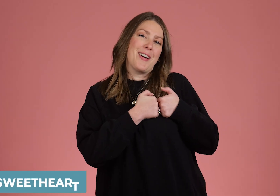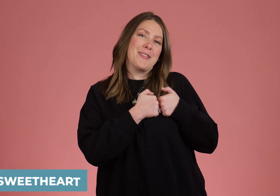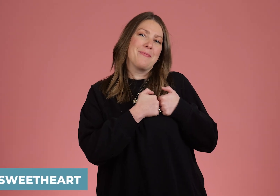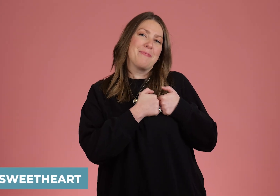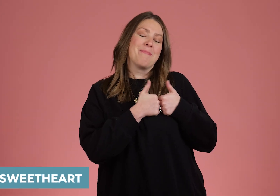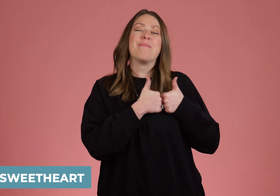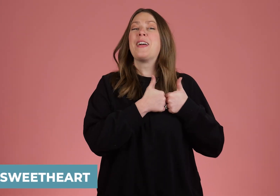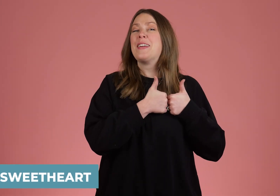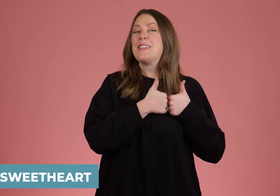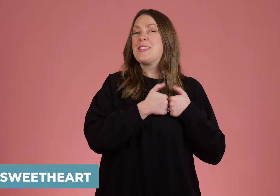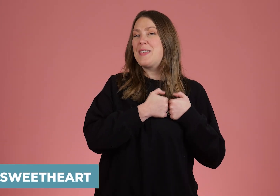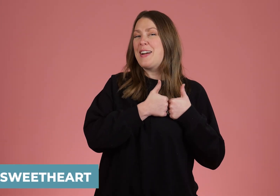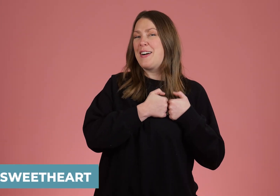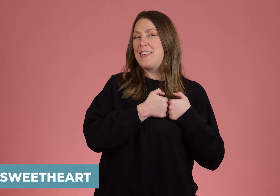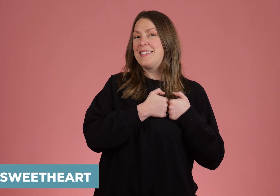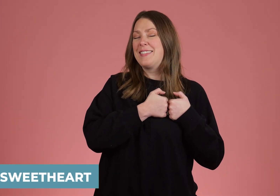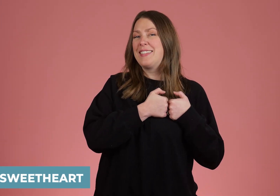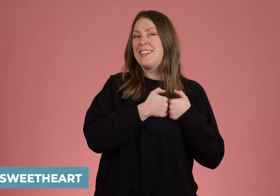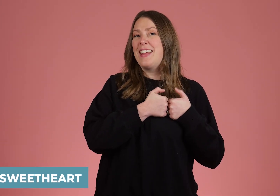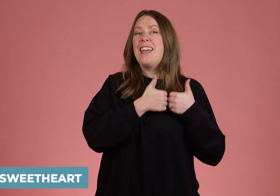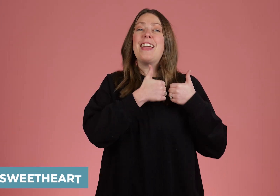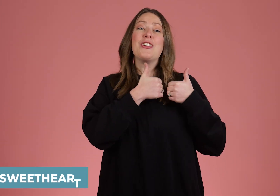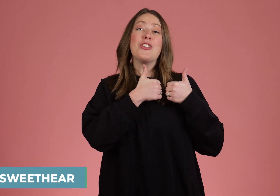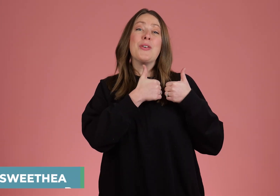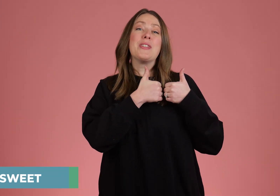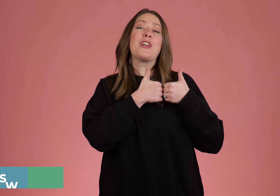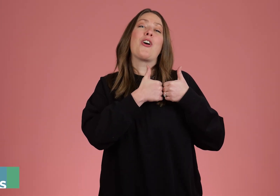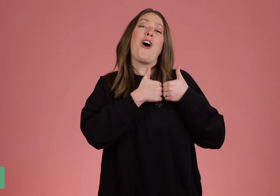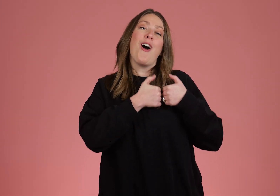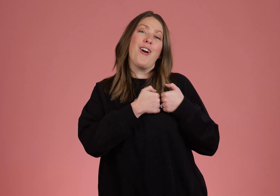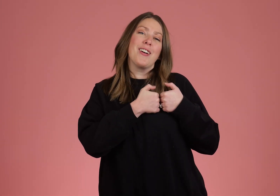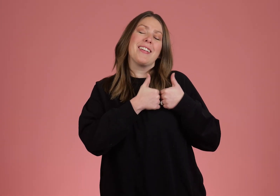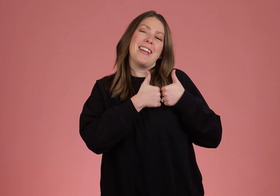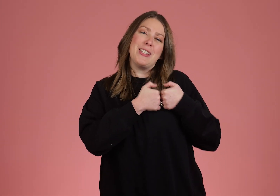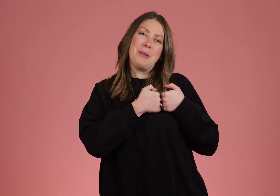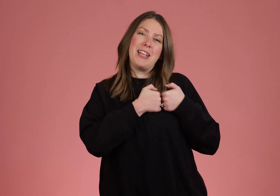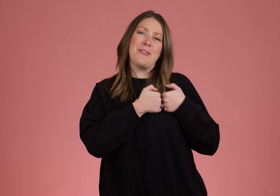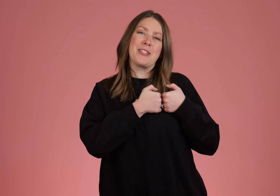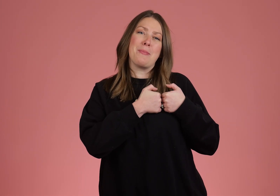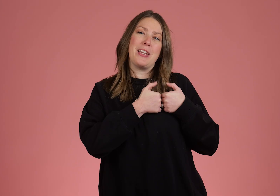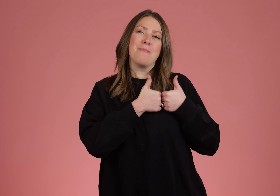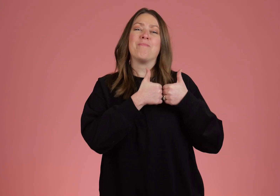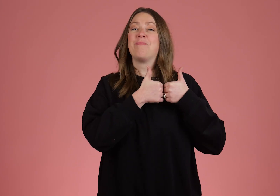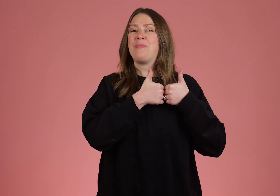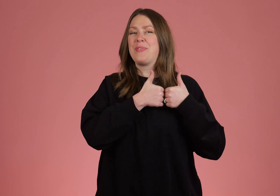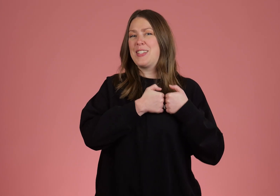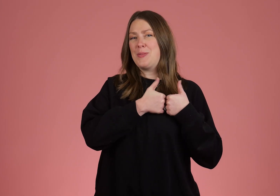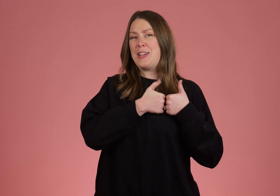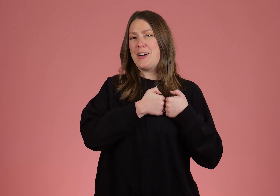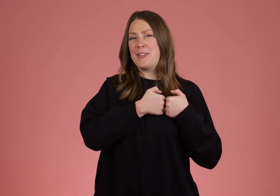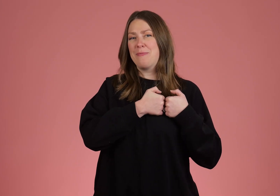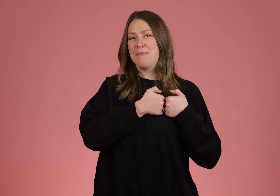Sweetheart. Sweetheart. It shows that your heart is beating for somebody. Sweetheart.